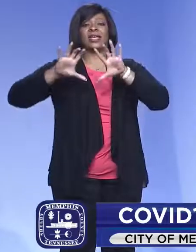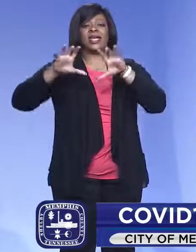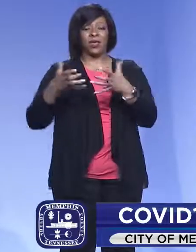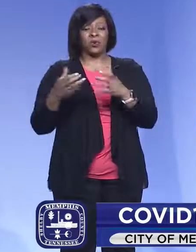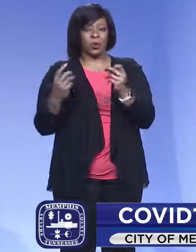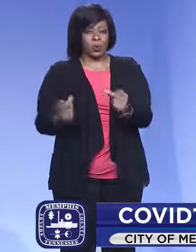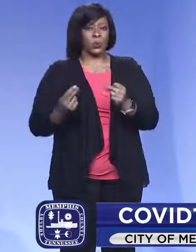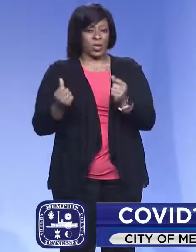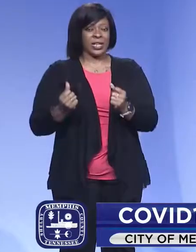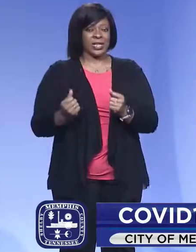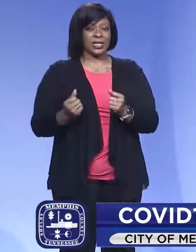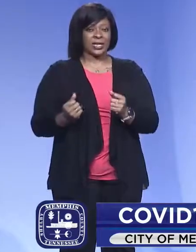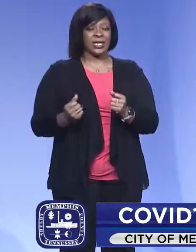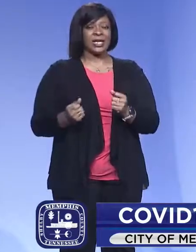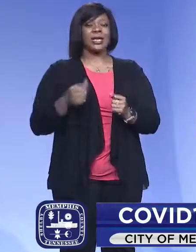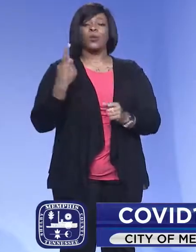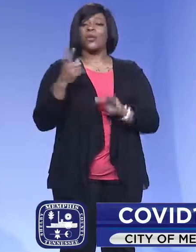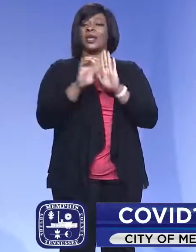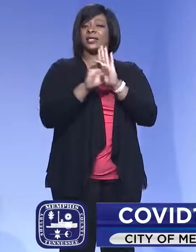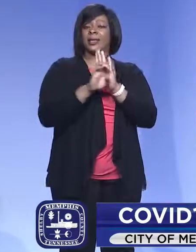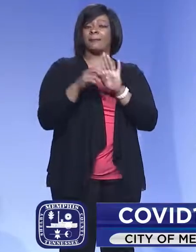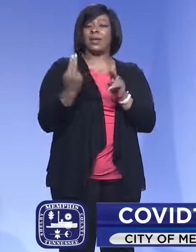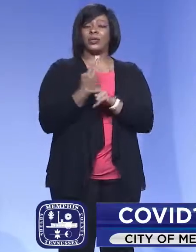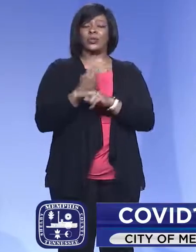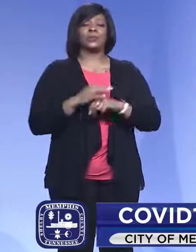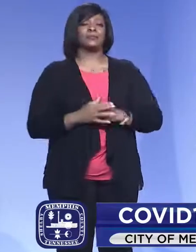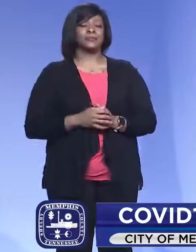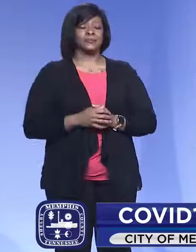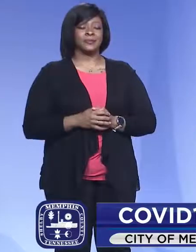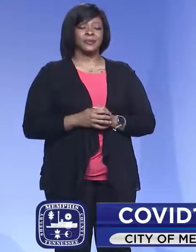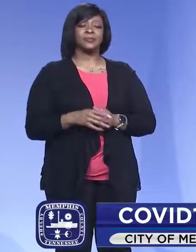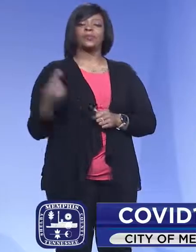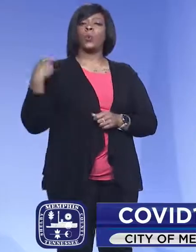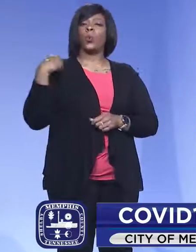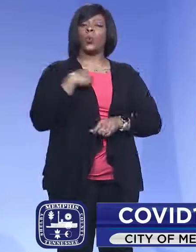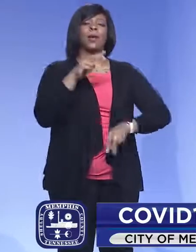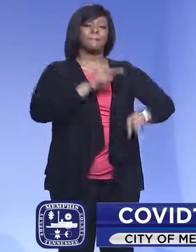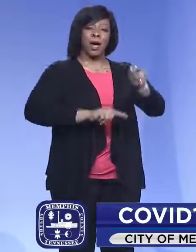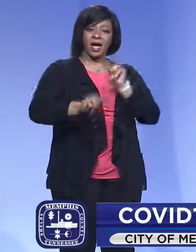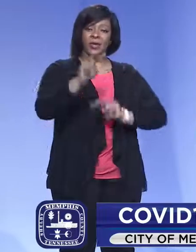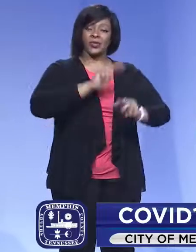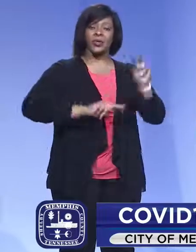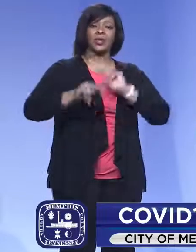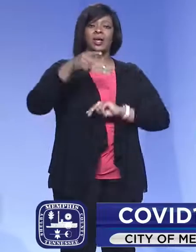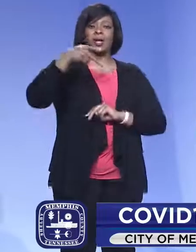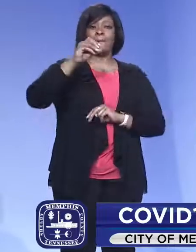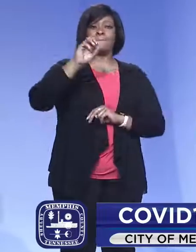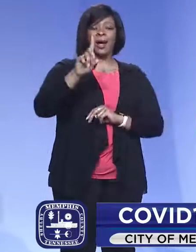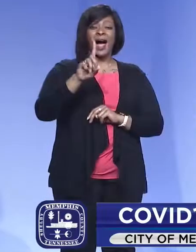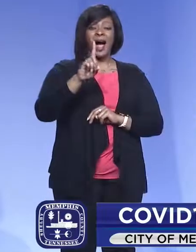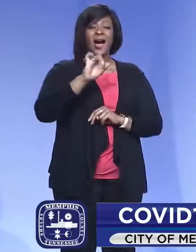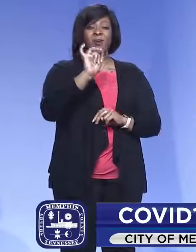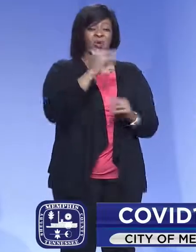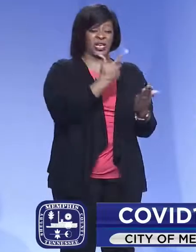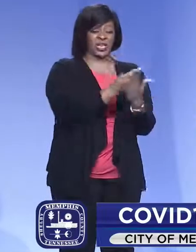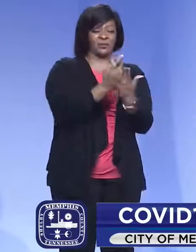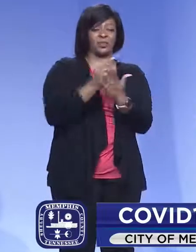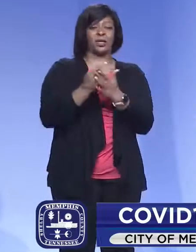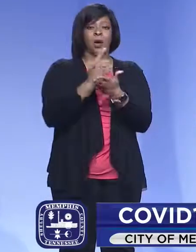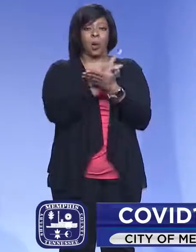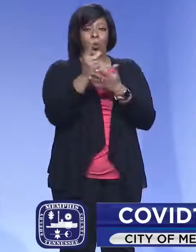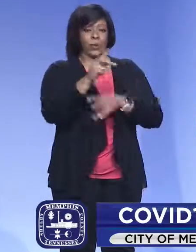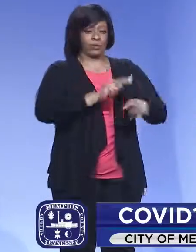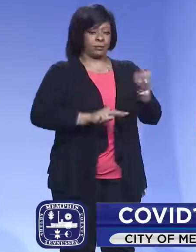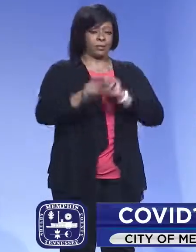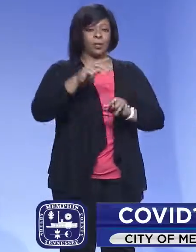relatively quickly. So the example that I'll use there is that we were monitoring the pod all week long, and we realized